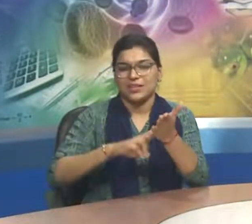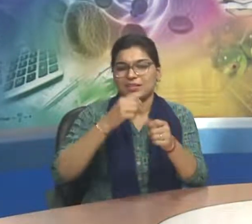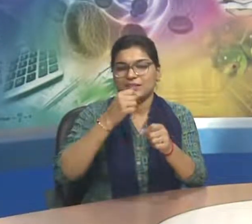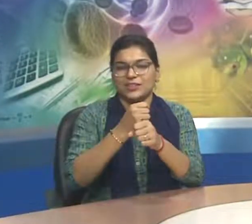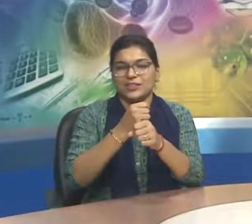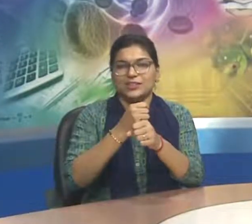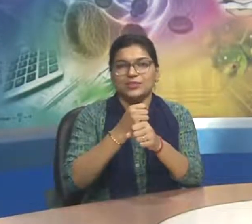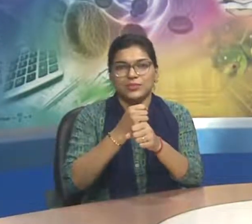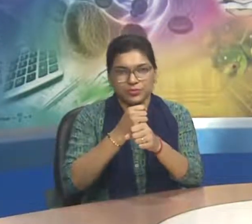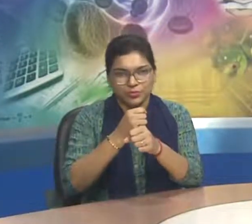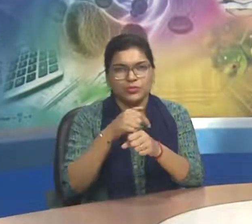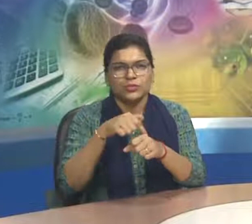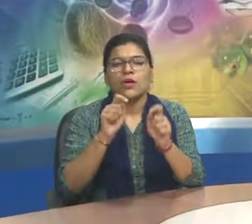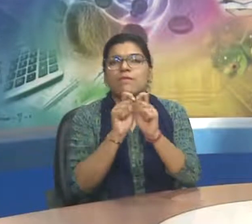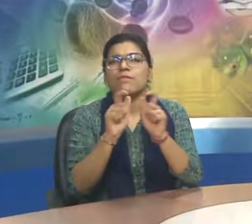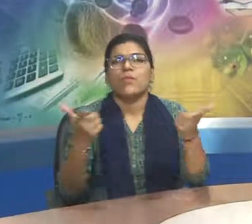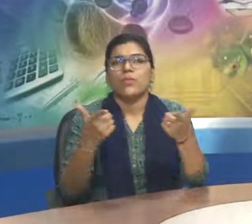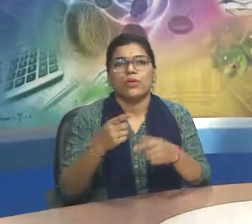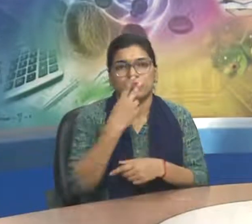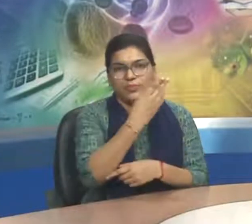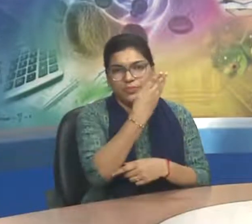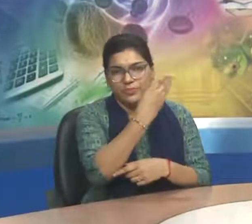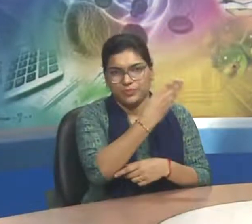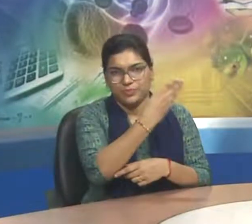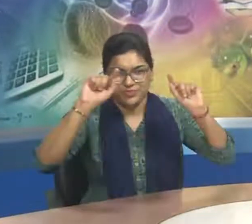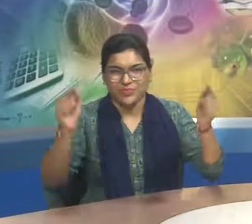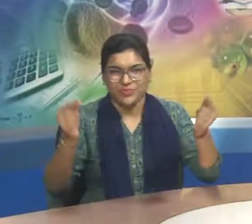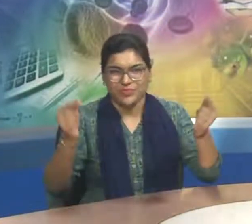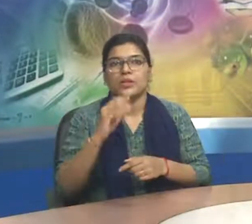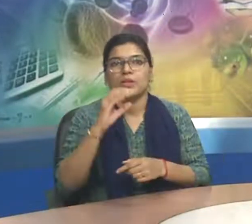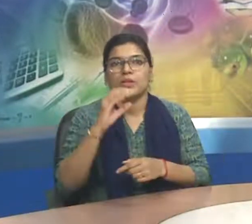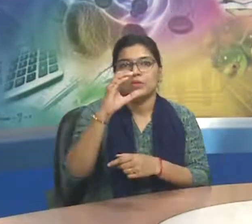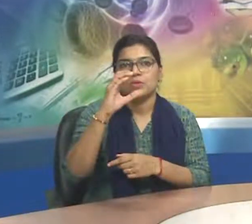And also you might have heard, you might have seen